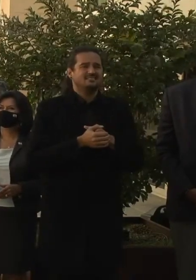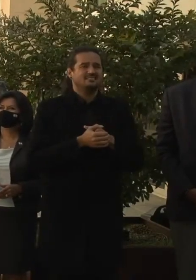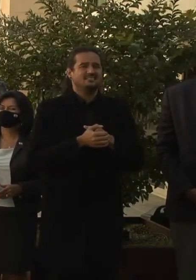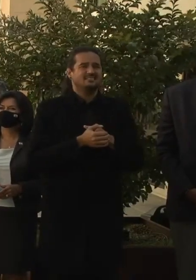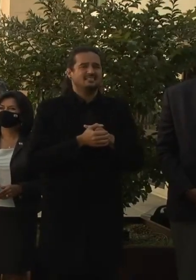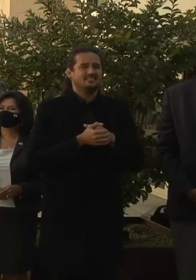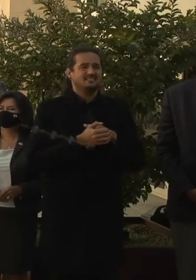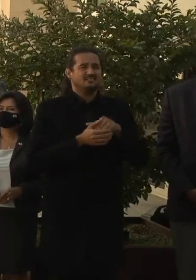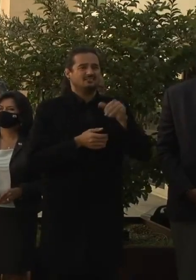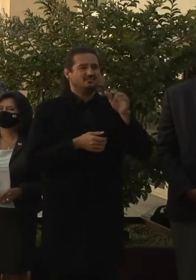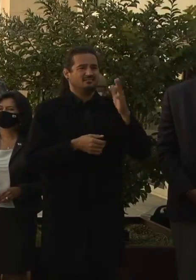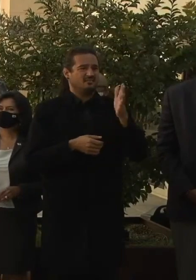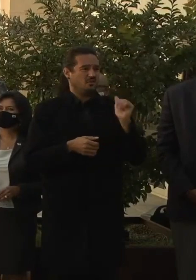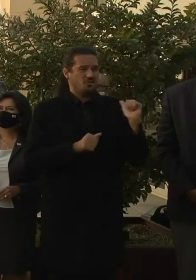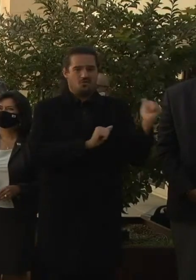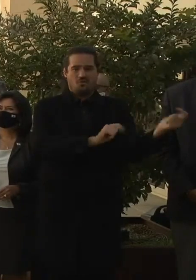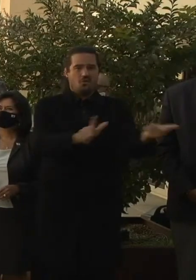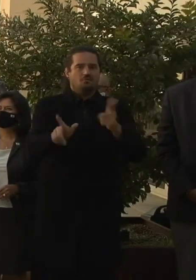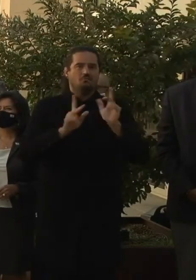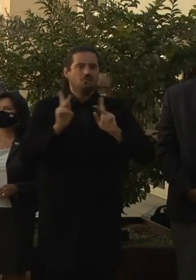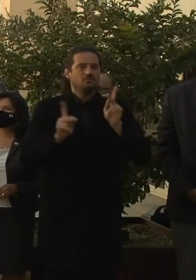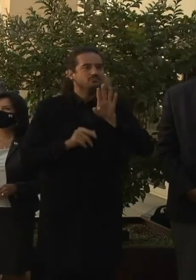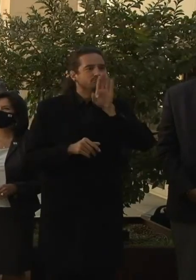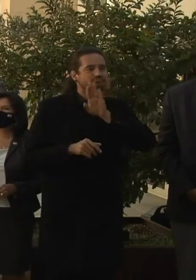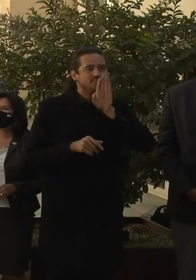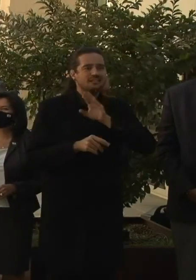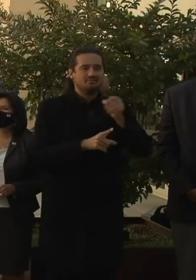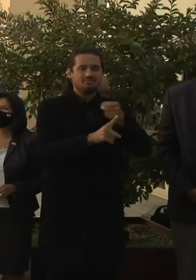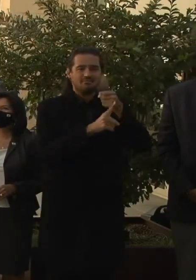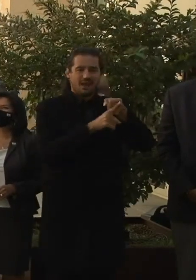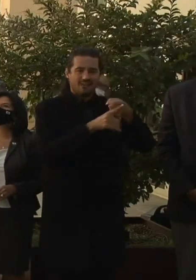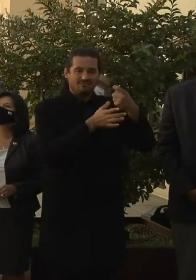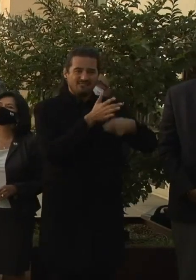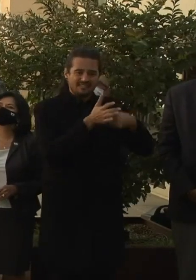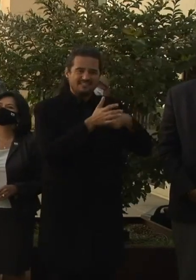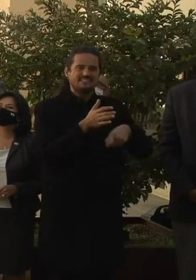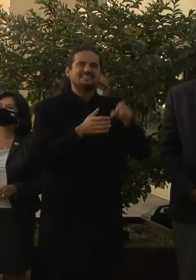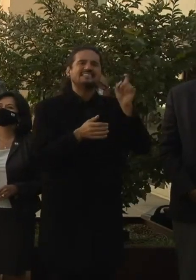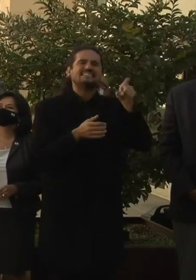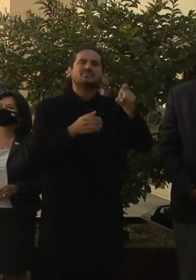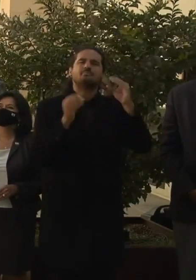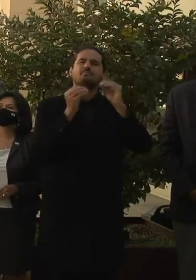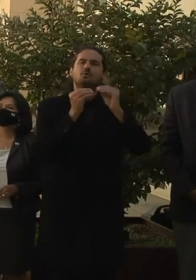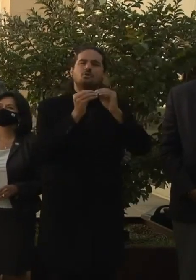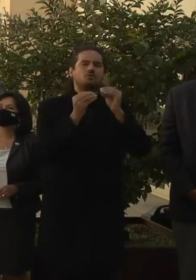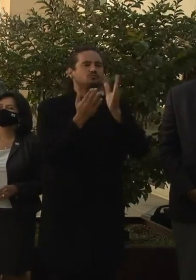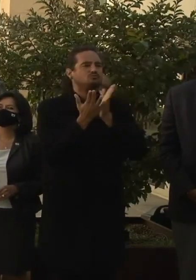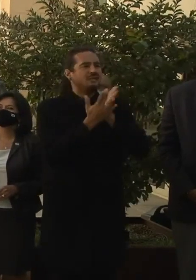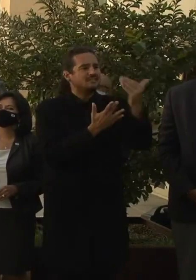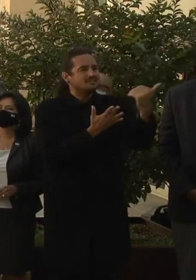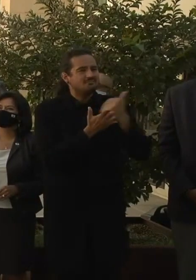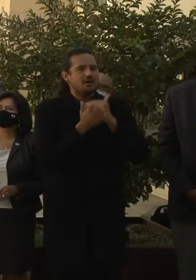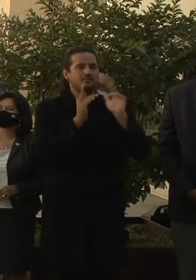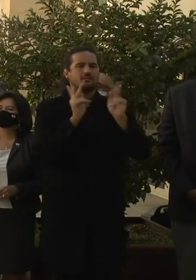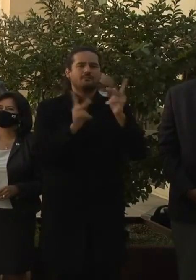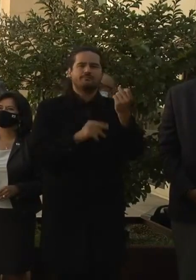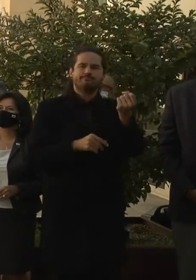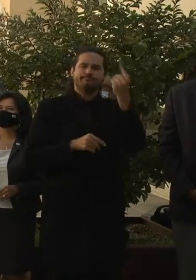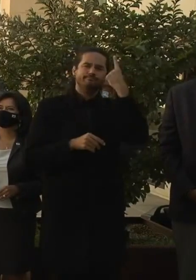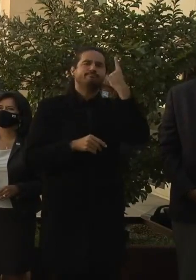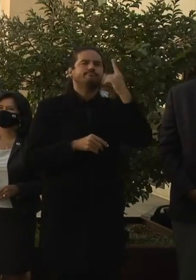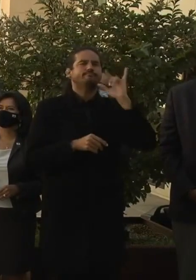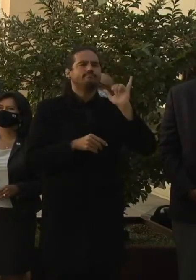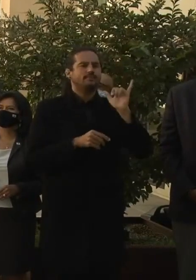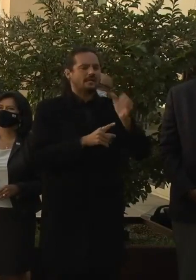this legislation provides for it, a little bit more transparency and a little bit more accountability as it relates to those impact fees, so we can address some of those